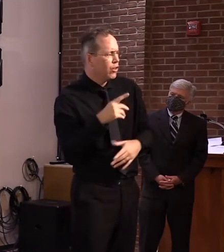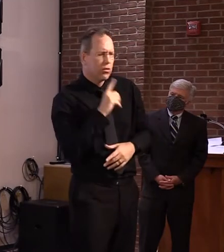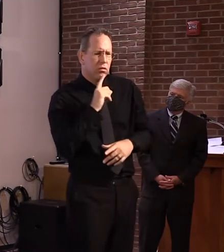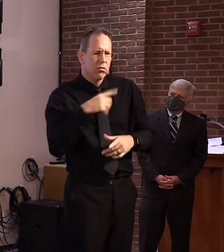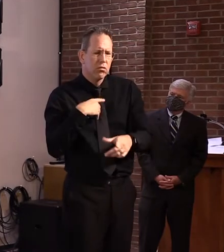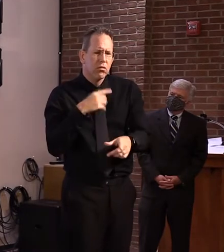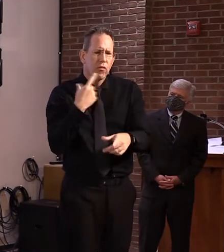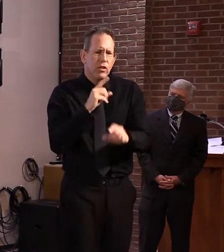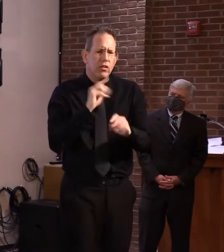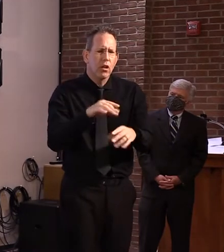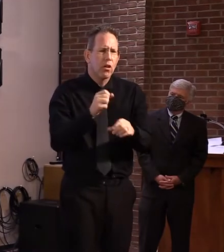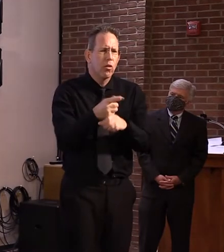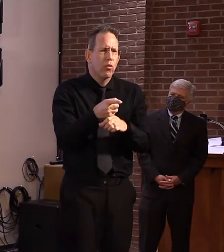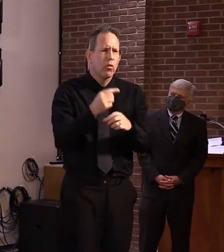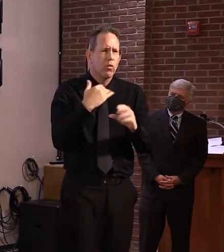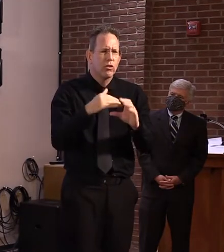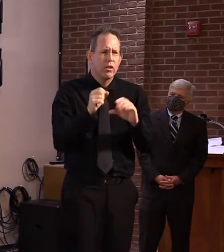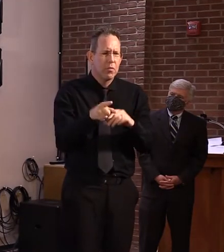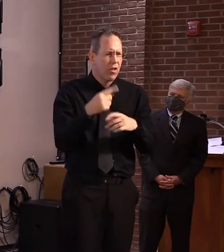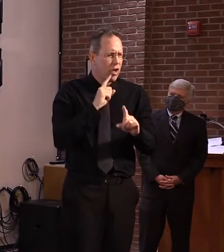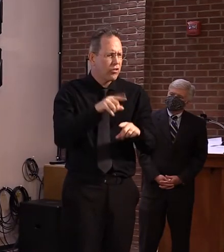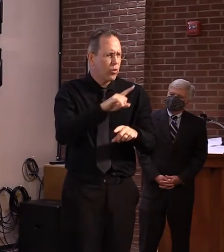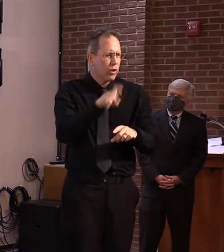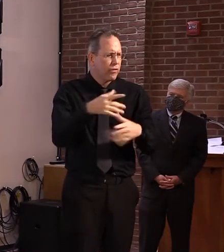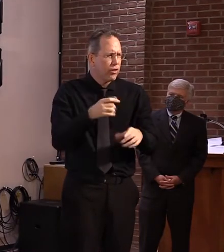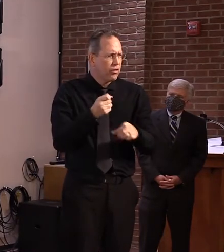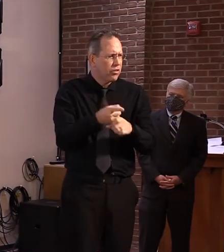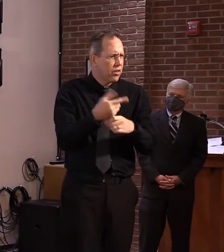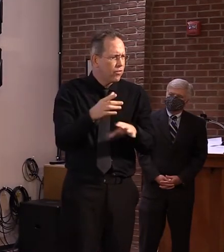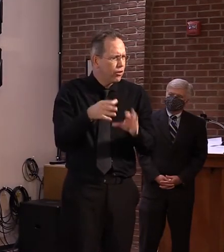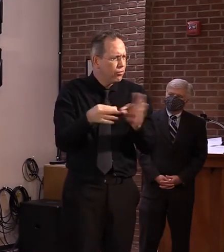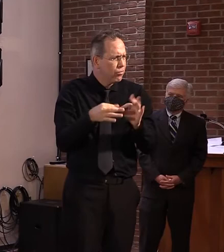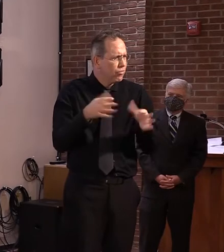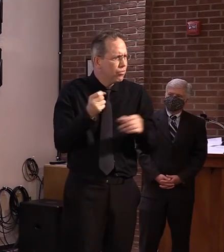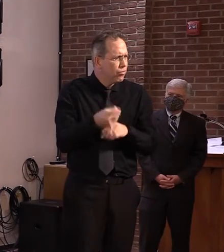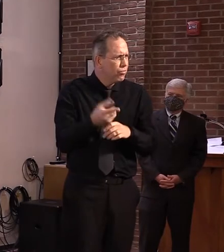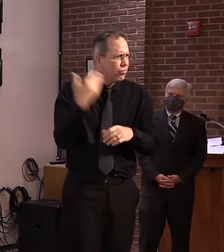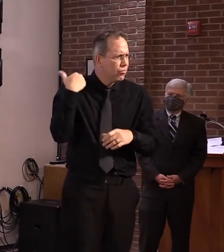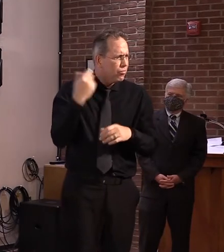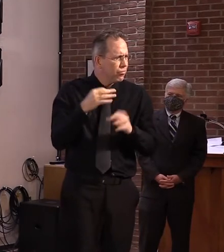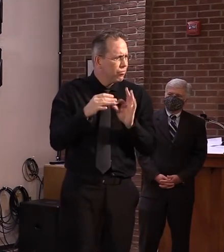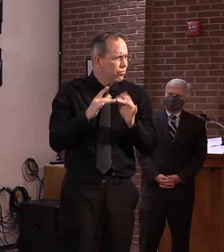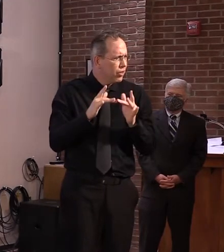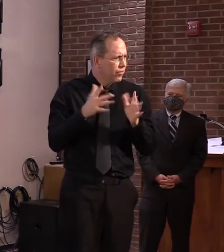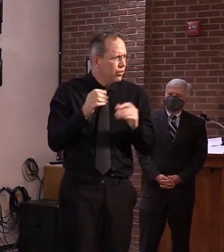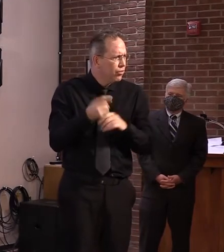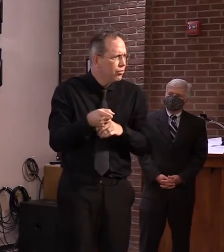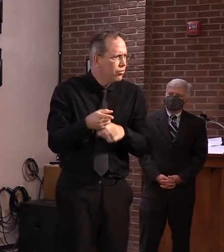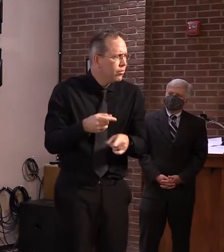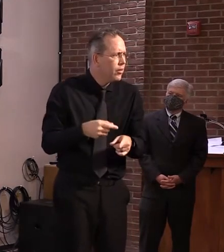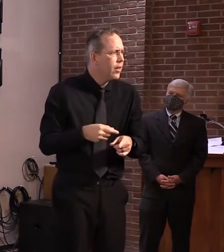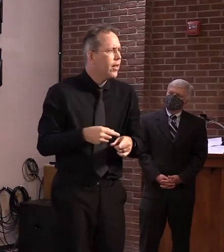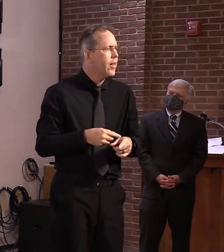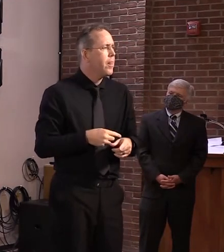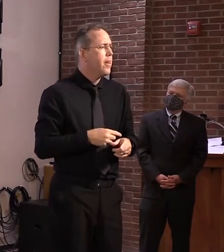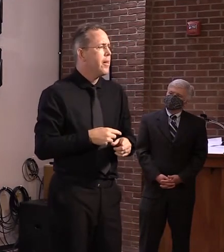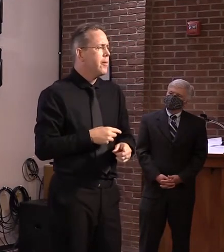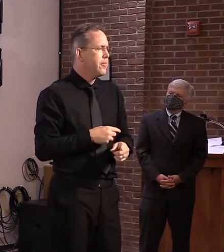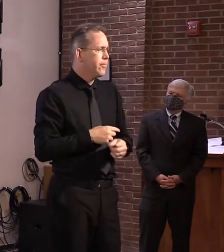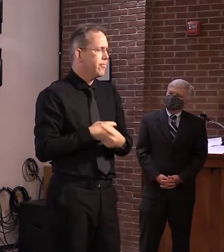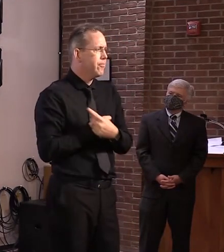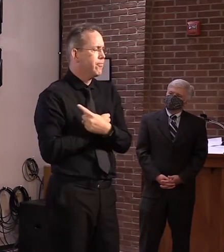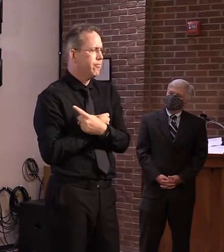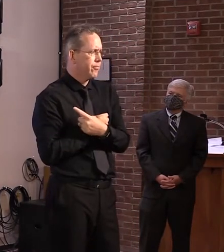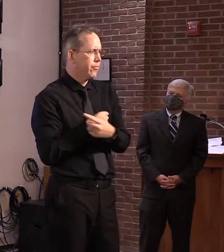just repeat that. I believe the first part of your question, Greg, I answered in my opening comments